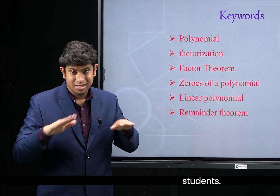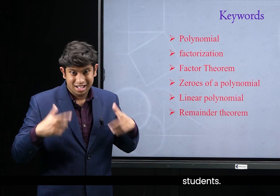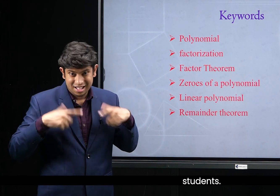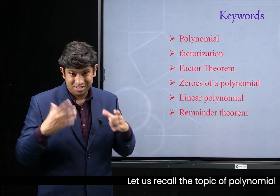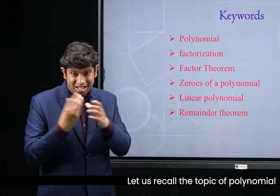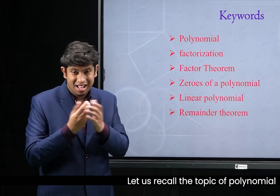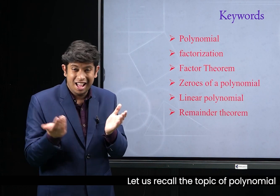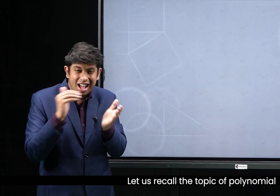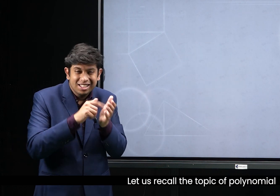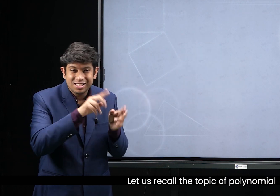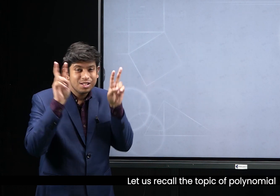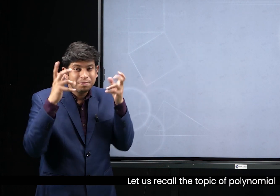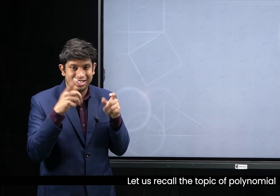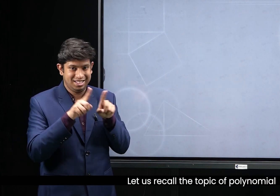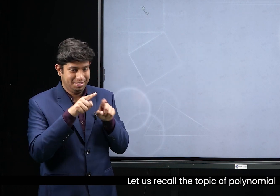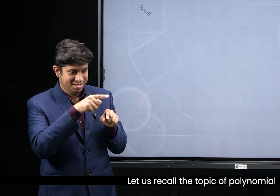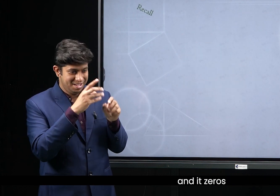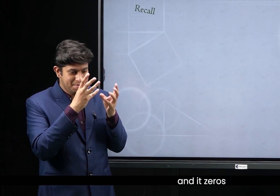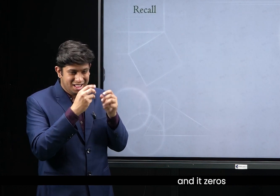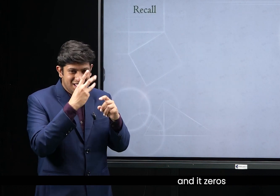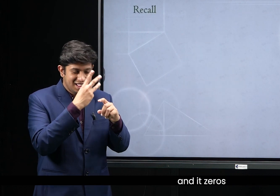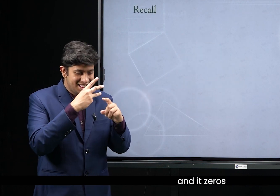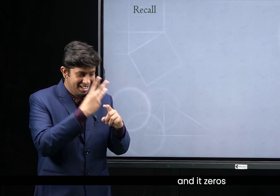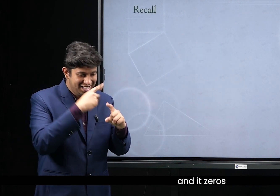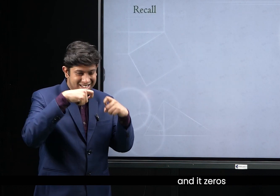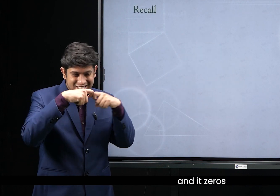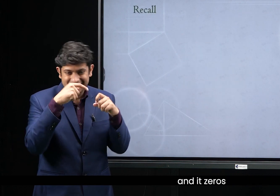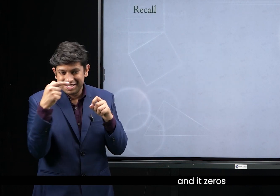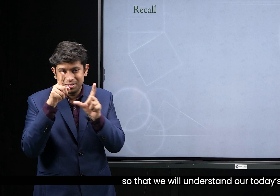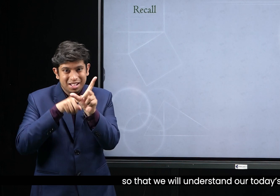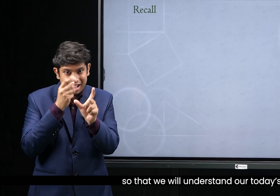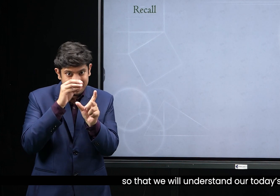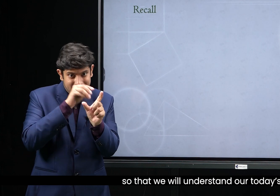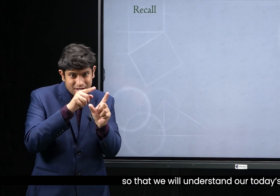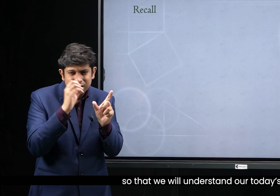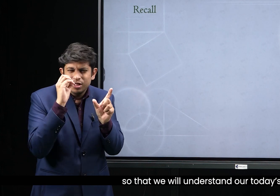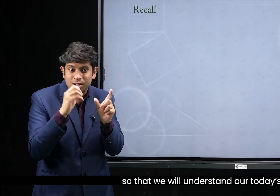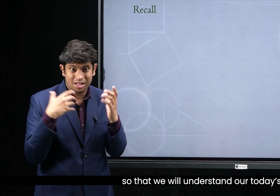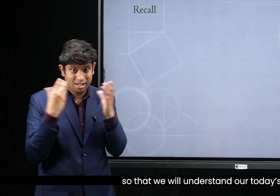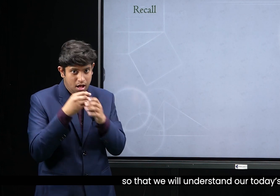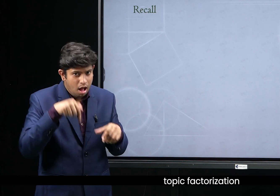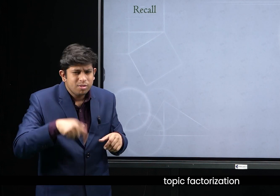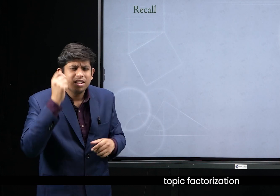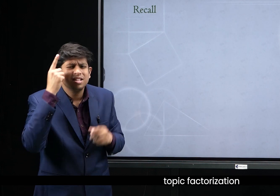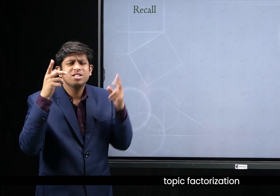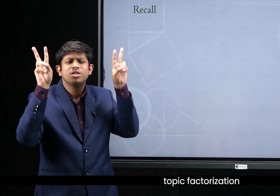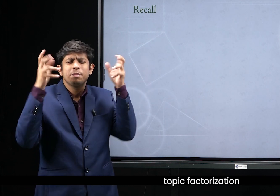Students, let us recall the topic of polynomial and its zeros so that we will understand our today's topic,